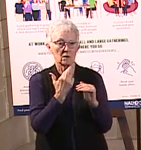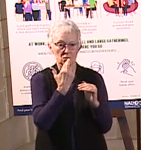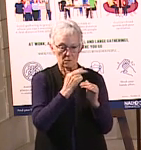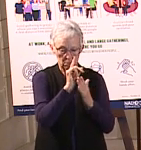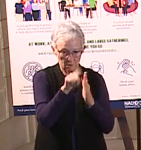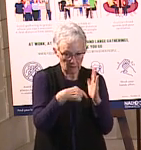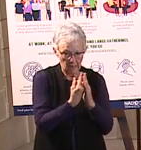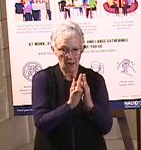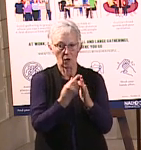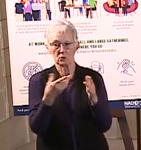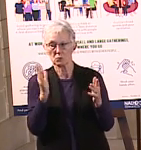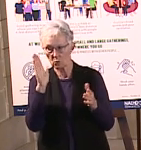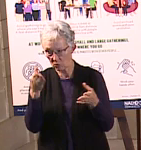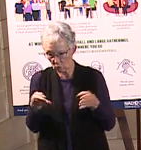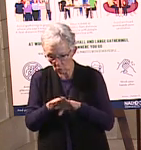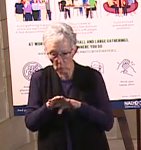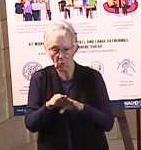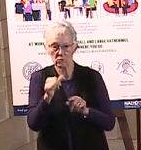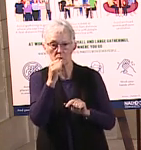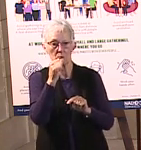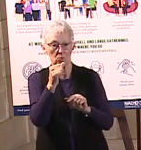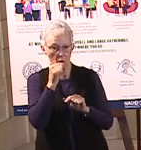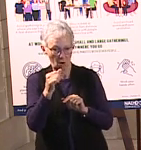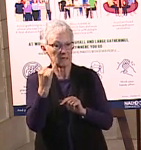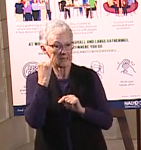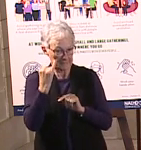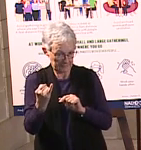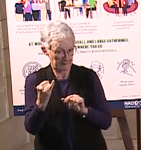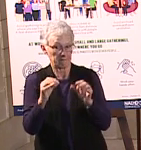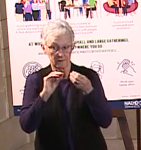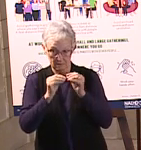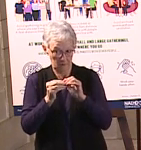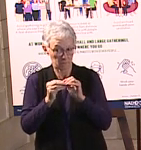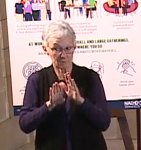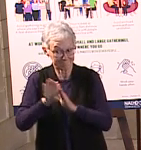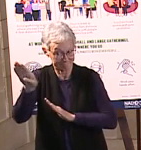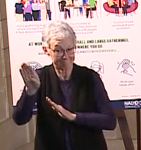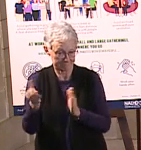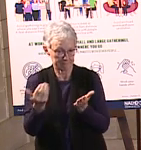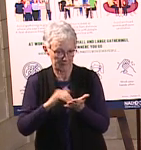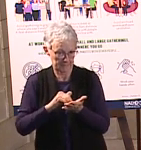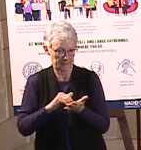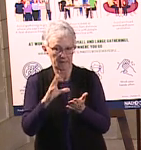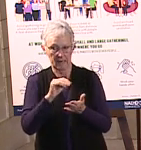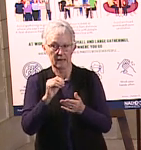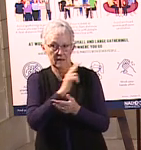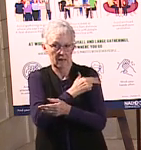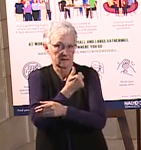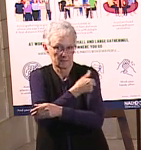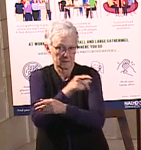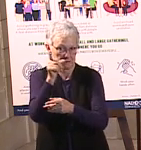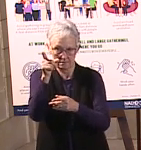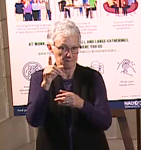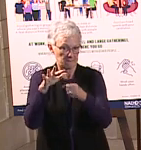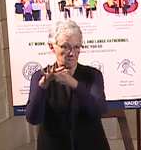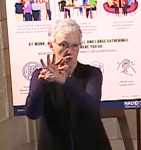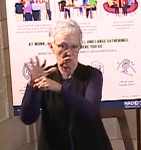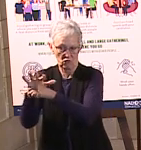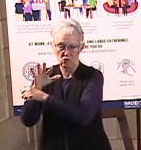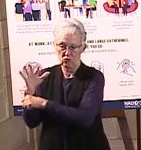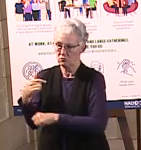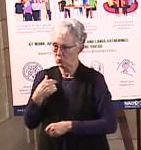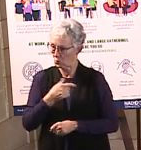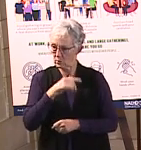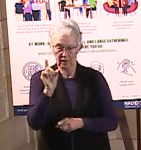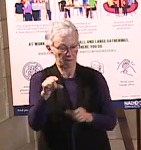shortened up. So again, folks, remember that we've got to continue to practice all of our good tools to be able to slow the spread of the virus.